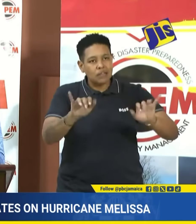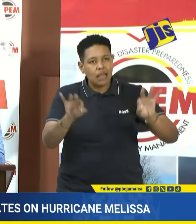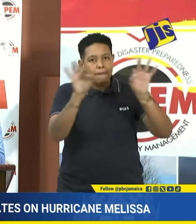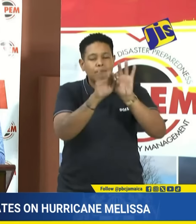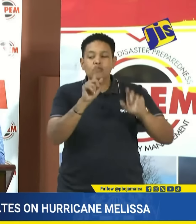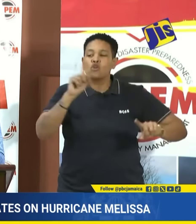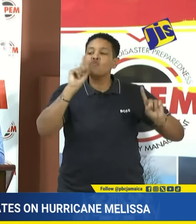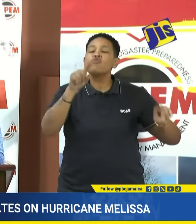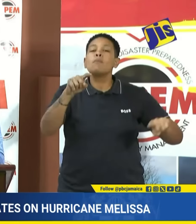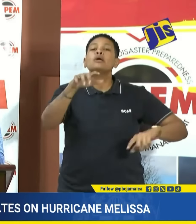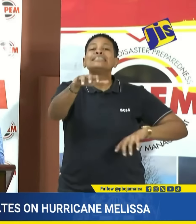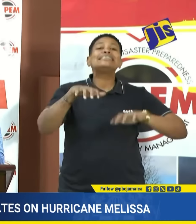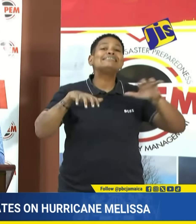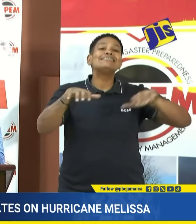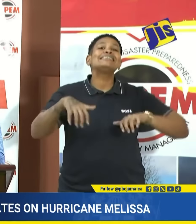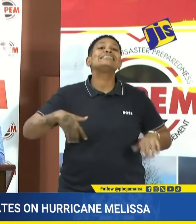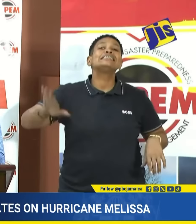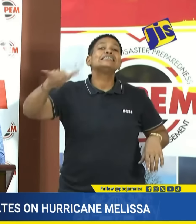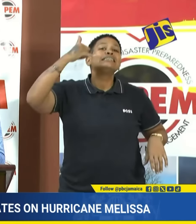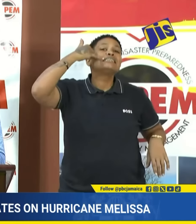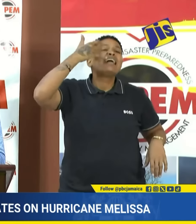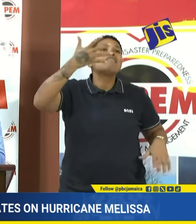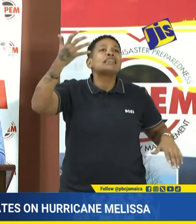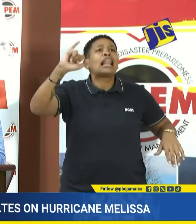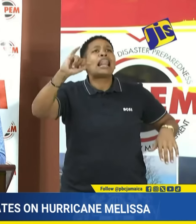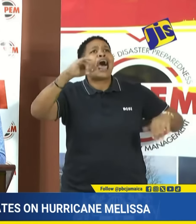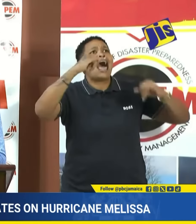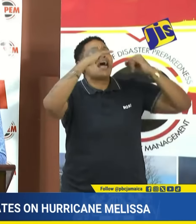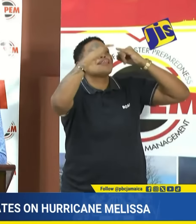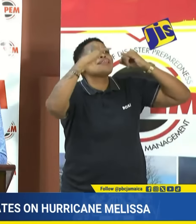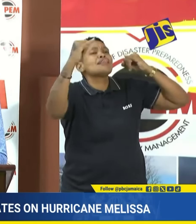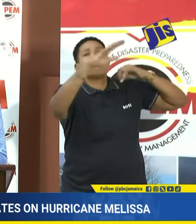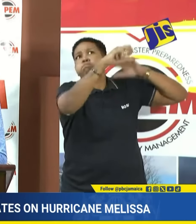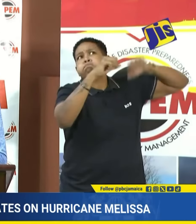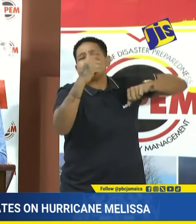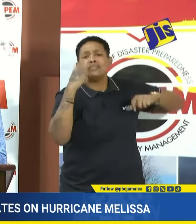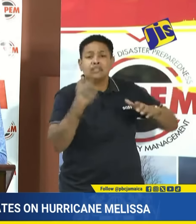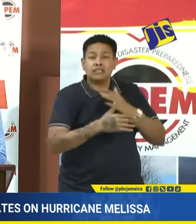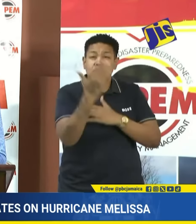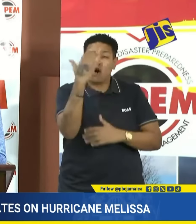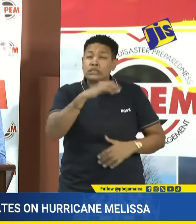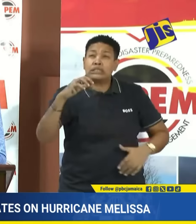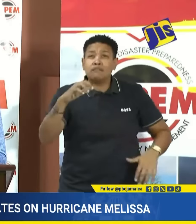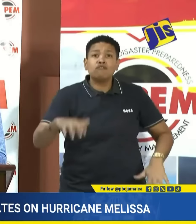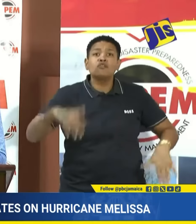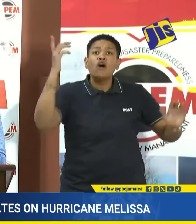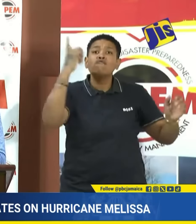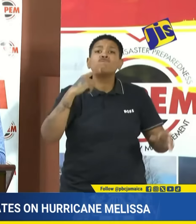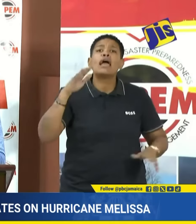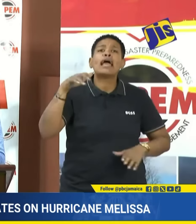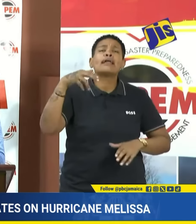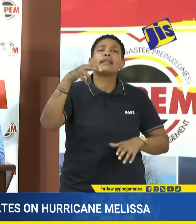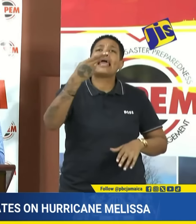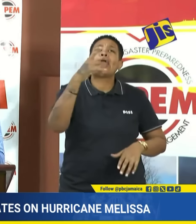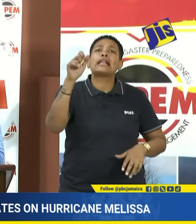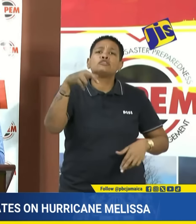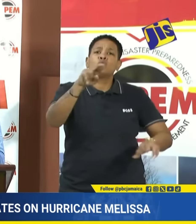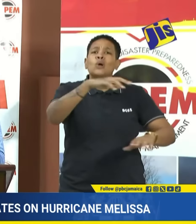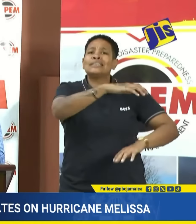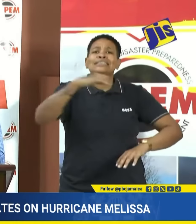report vandalism of the telcos, which is a major problem, including this morning on Red Hills Road.